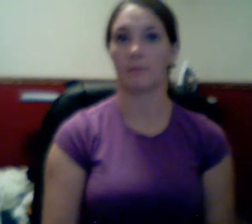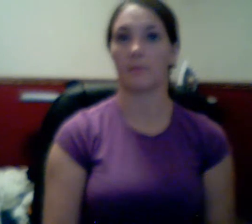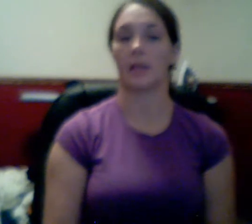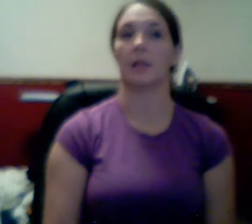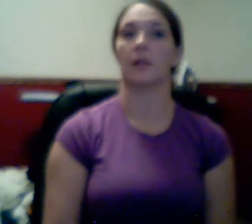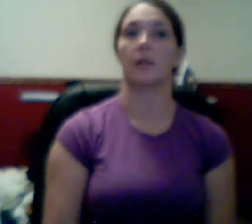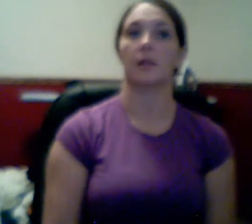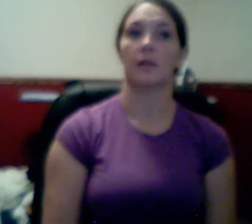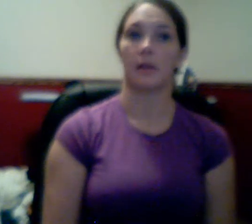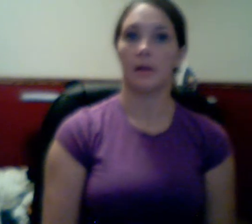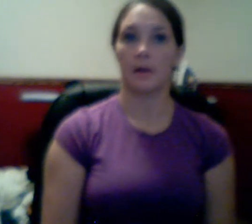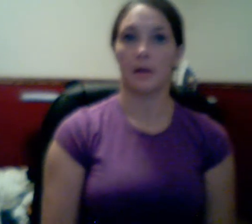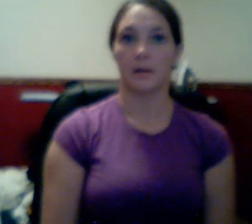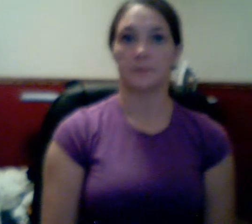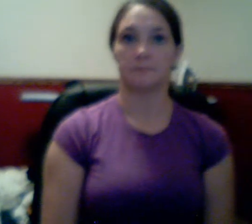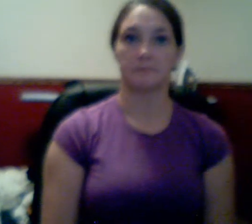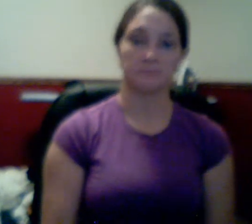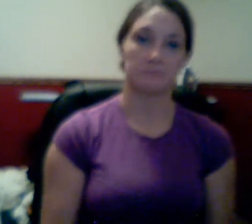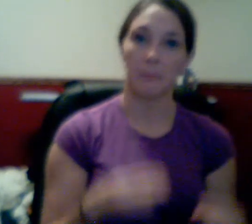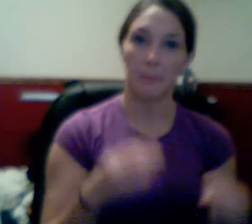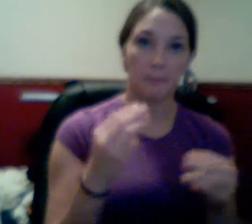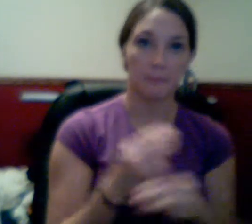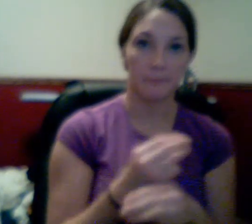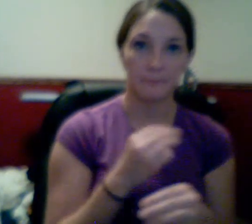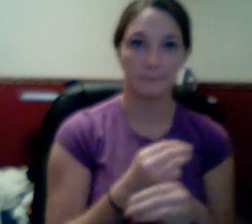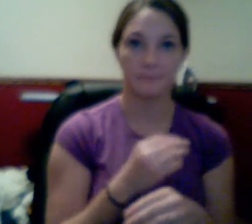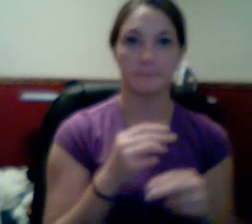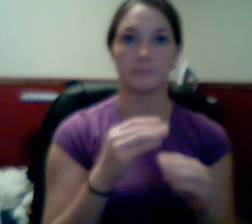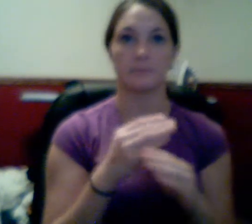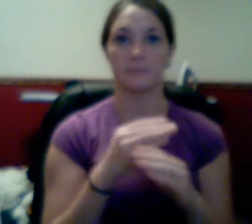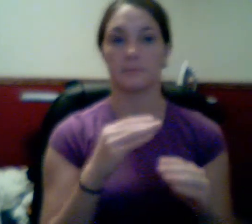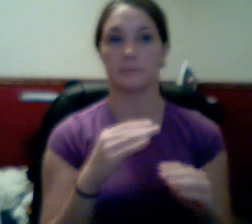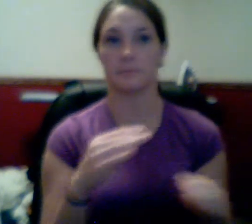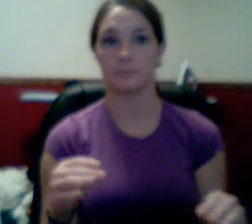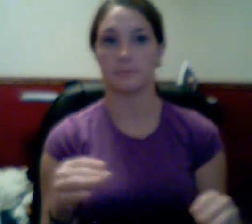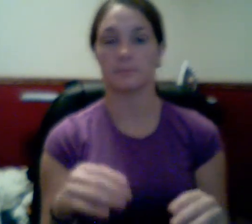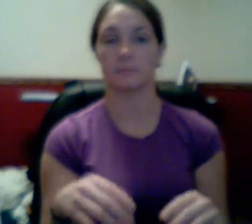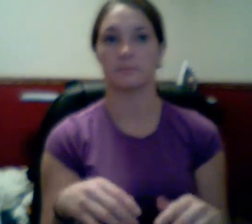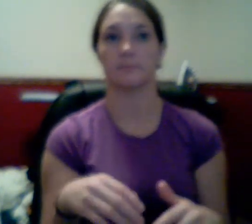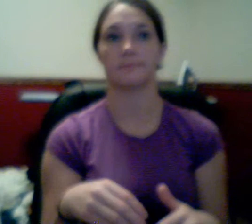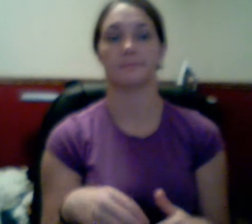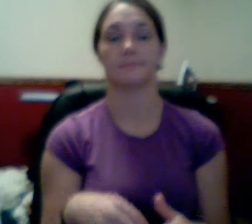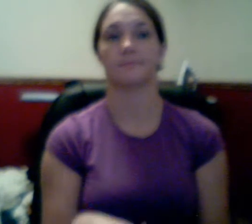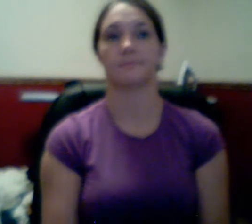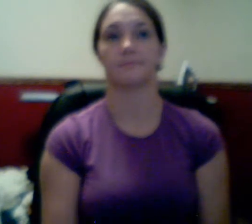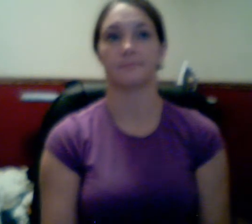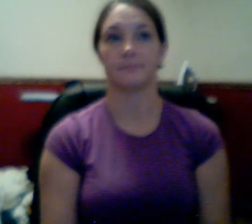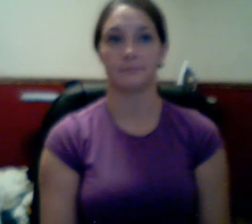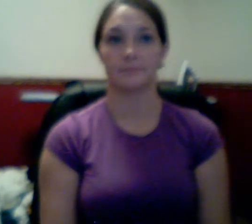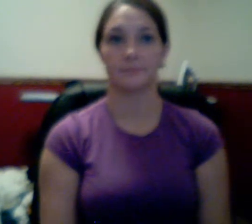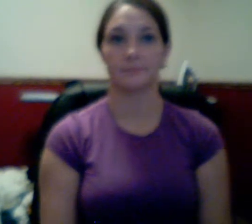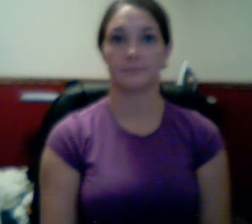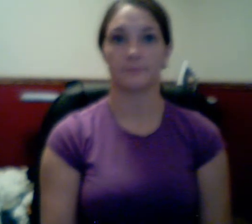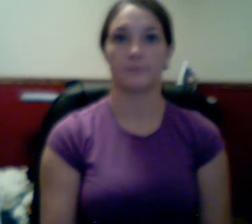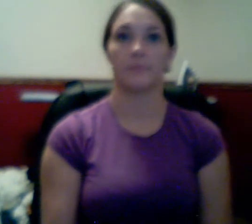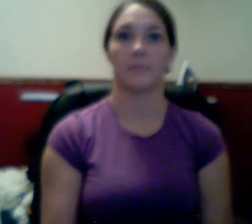there. And you say, well, how many 3's fits in a 20? Well, 6 of those, 6 times, I'm going to do this, by the way,